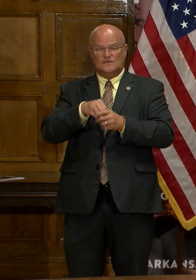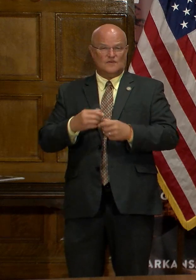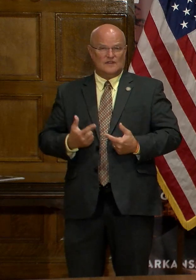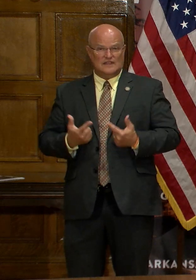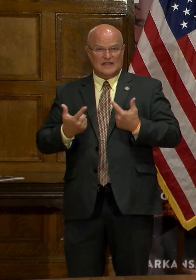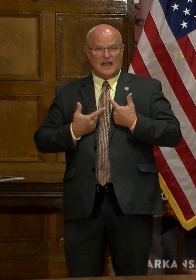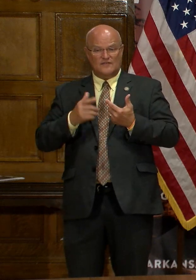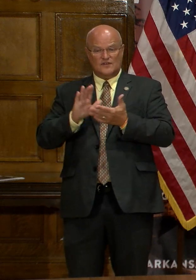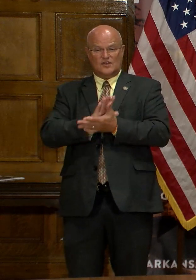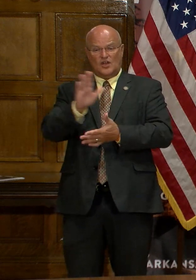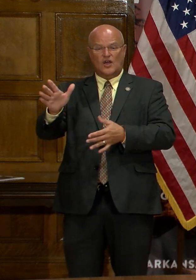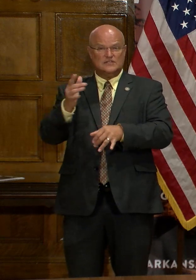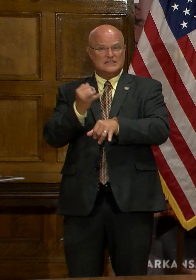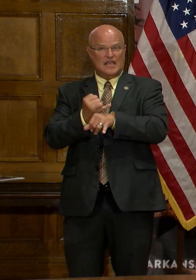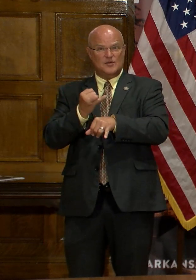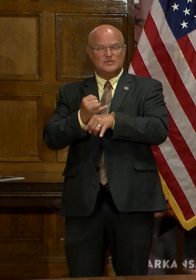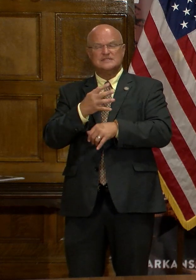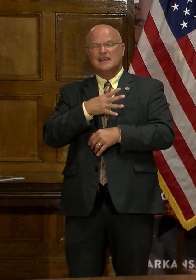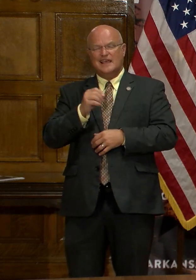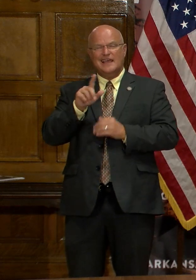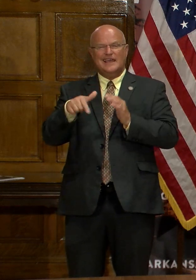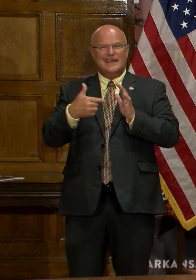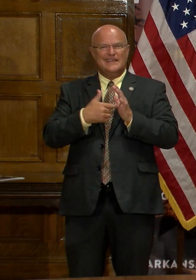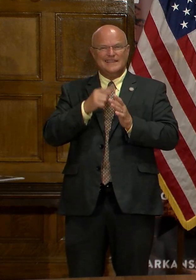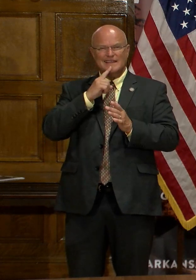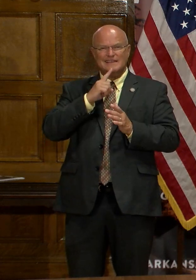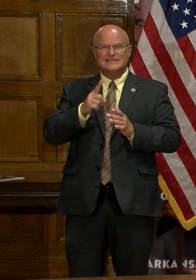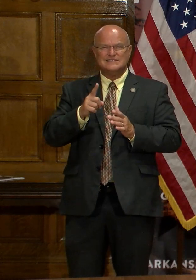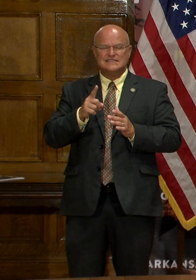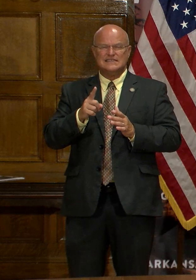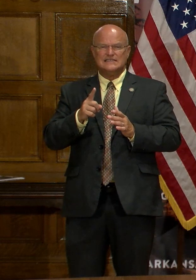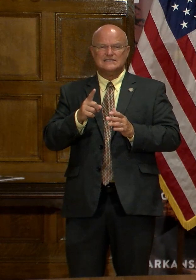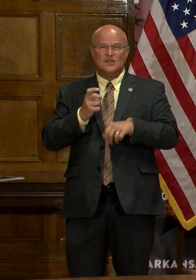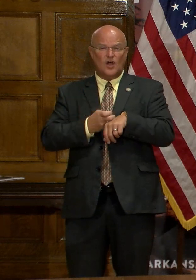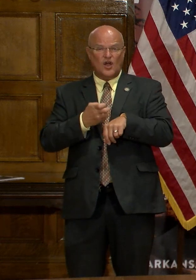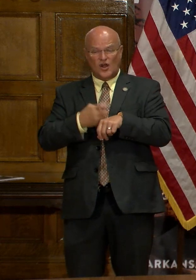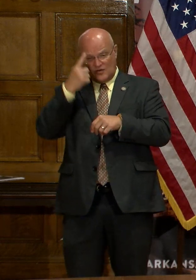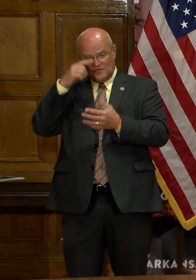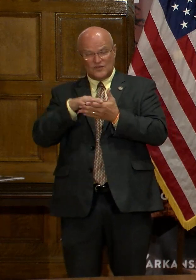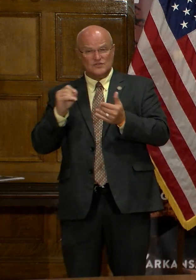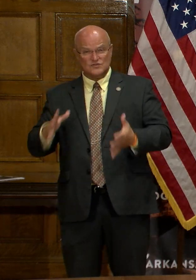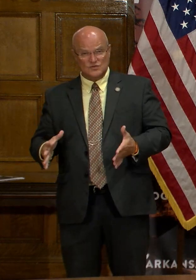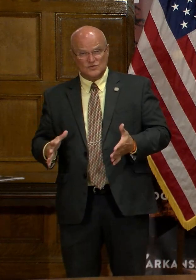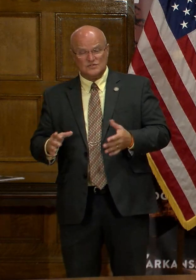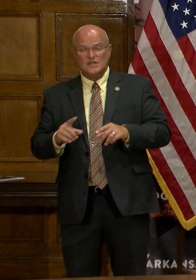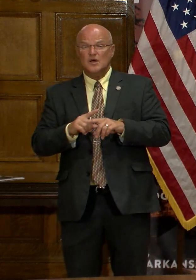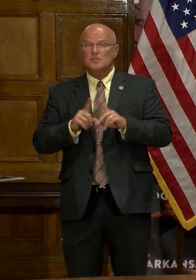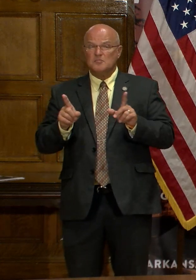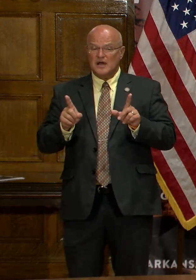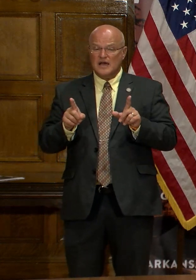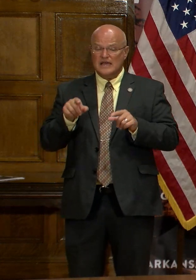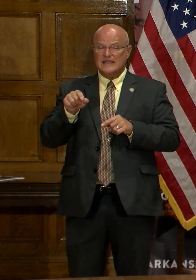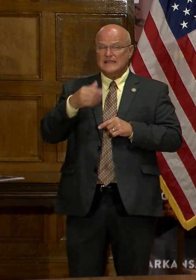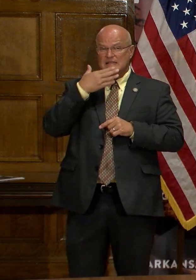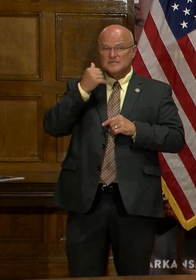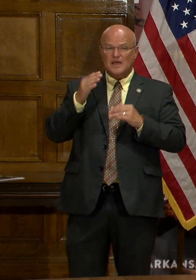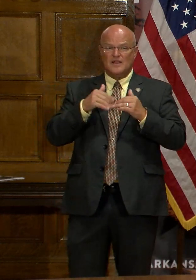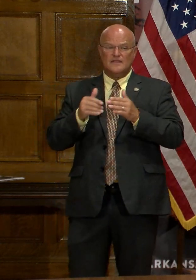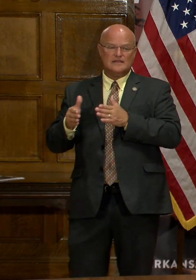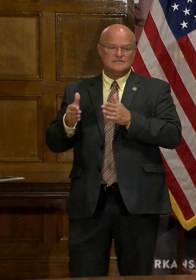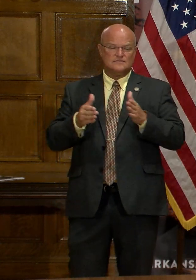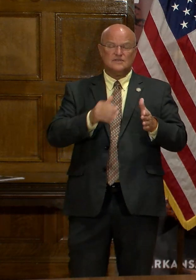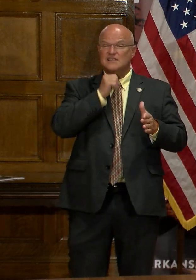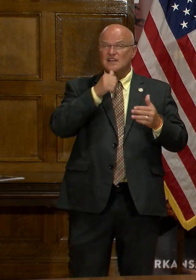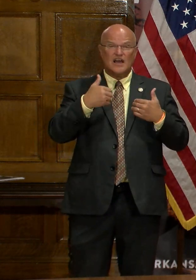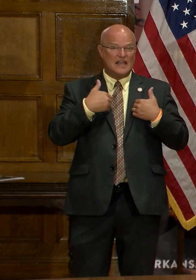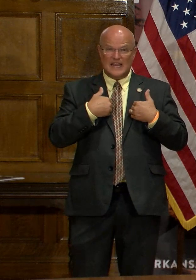on a college campuses, and so this is a curve for those students, but it's a better curve than the curve of